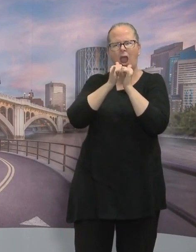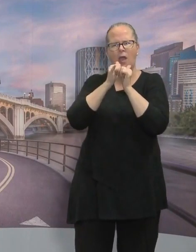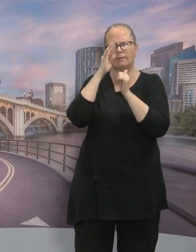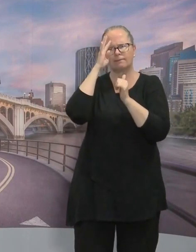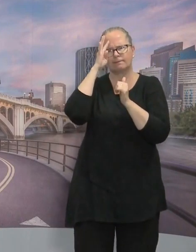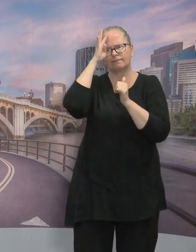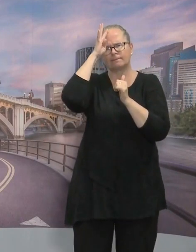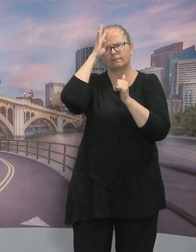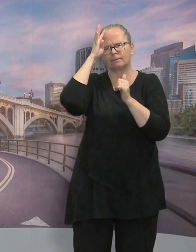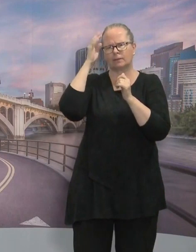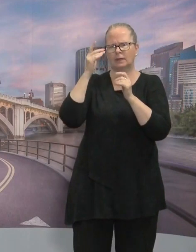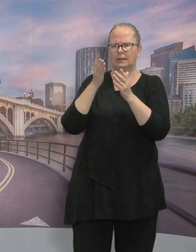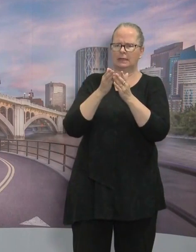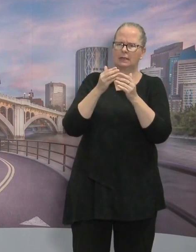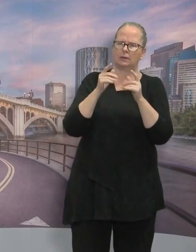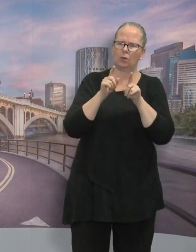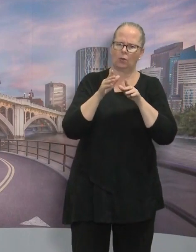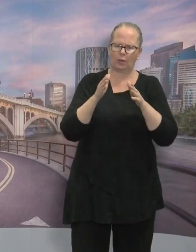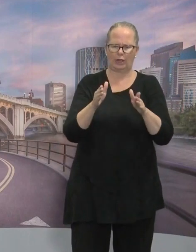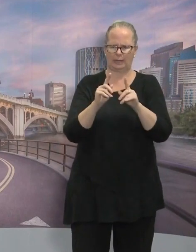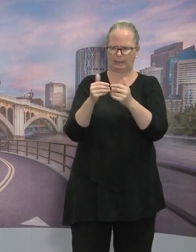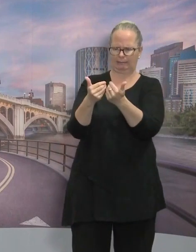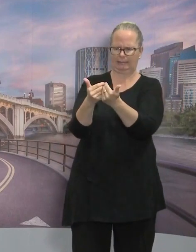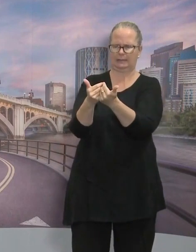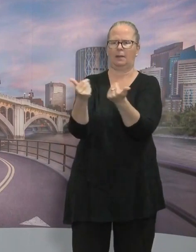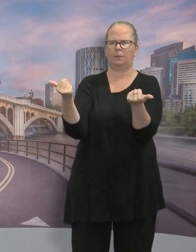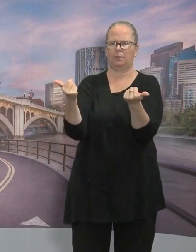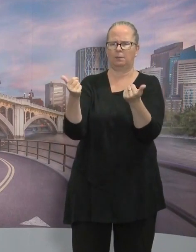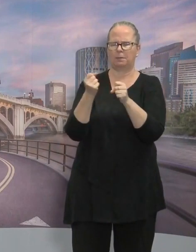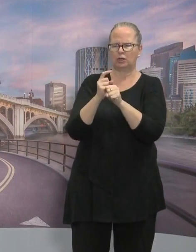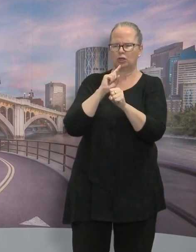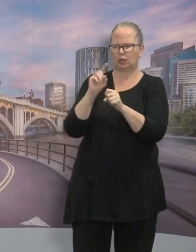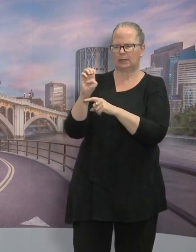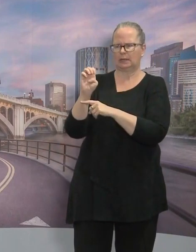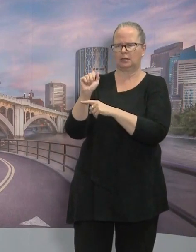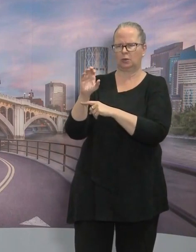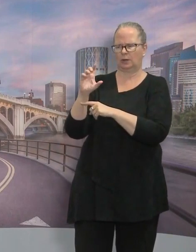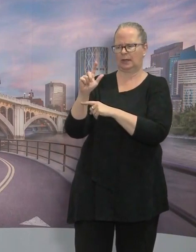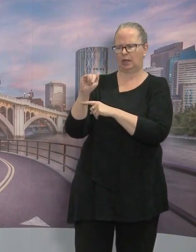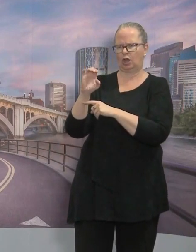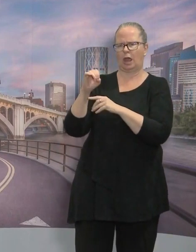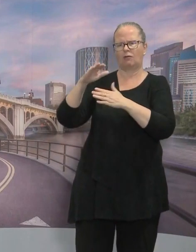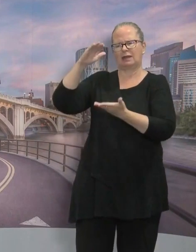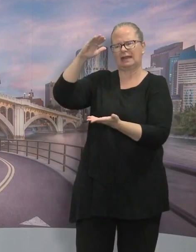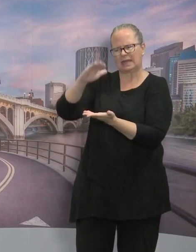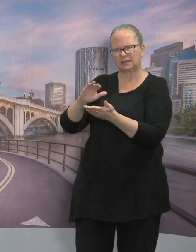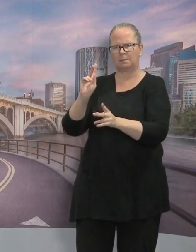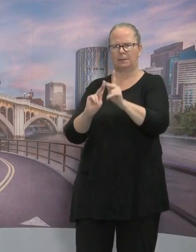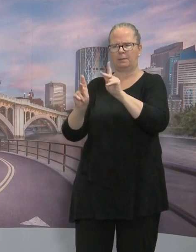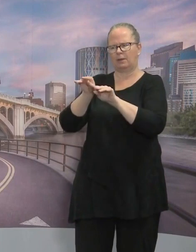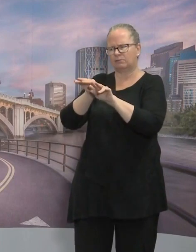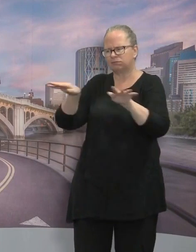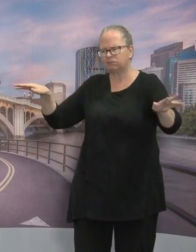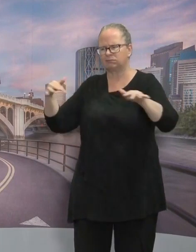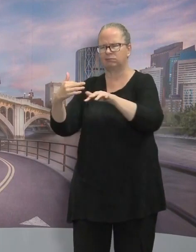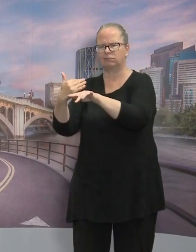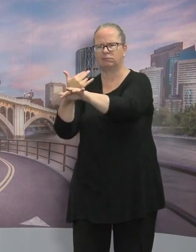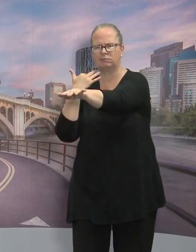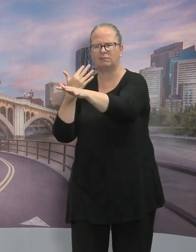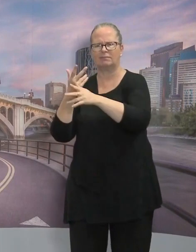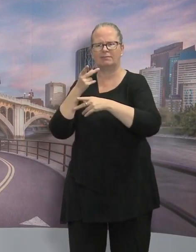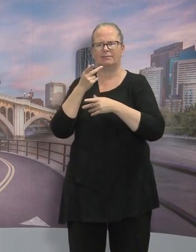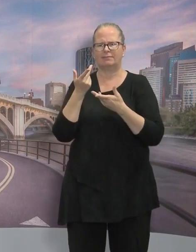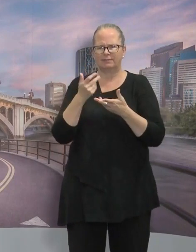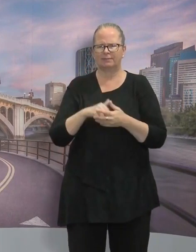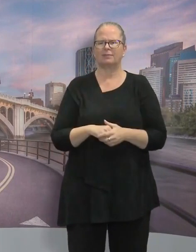people who walk, allowing more people the space to physical distance. In the meantime, we ask you to visit a different